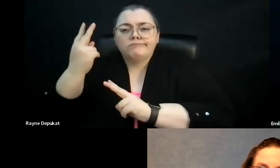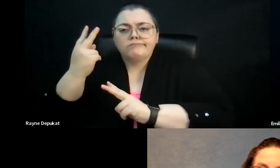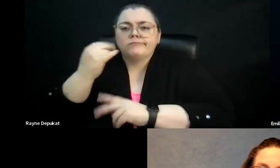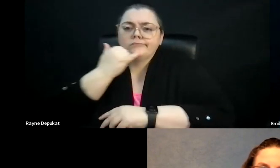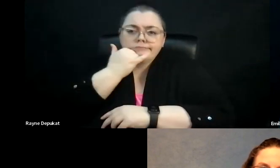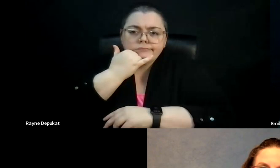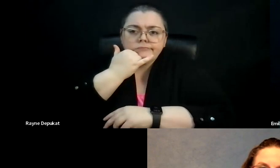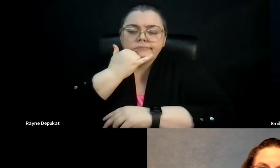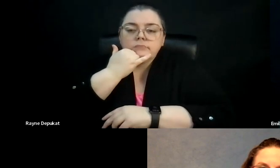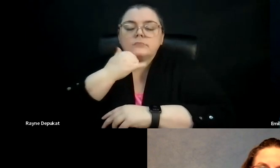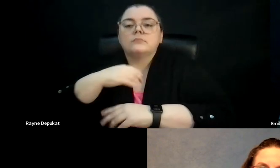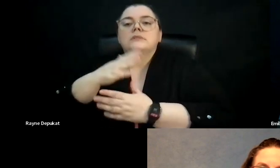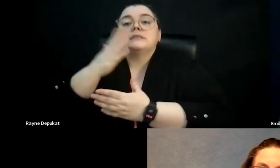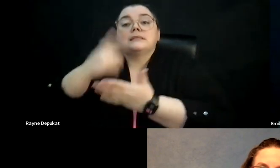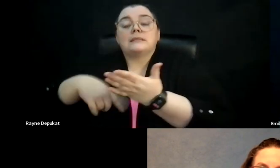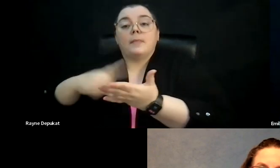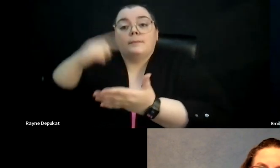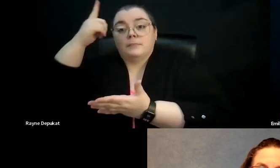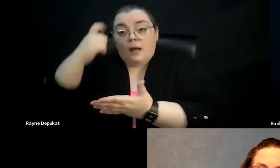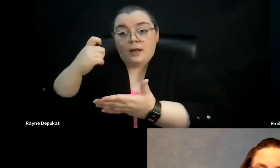if some information is not correct or inaccurate,